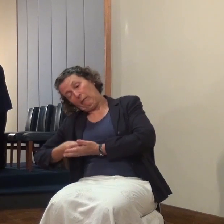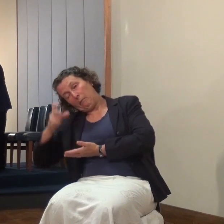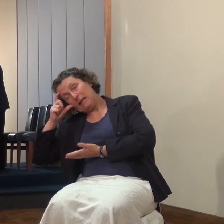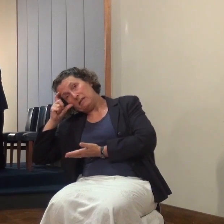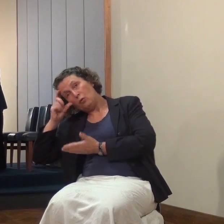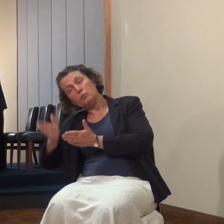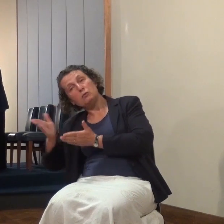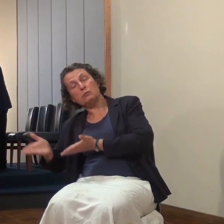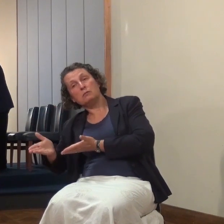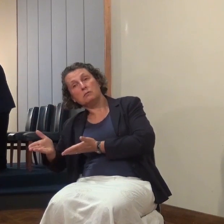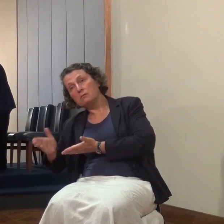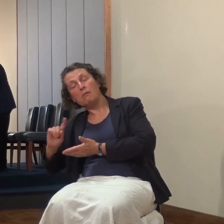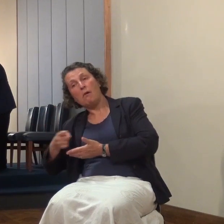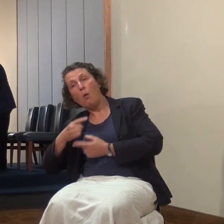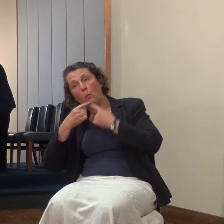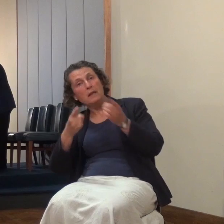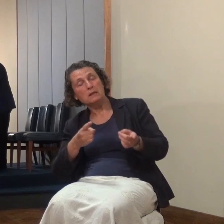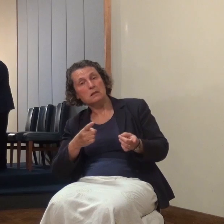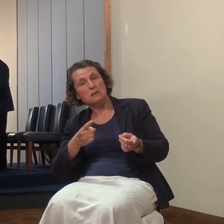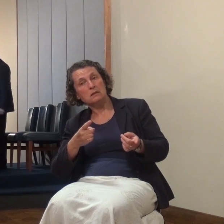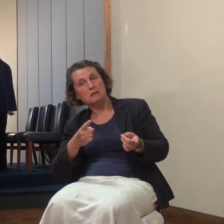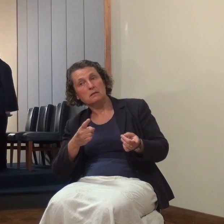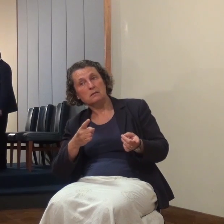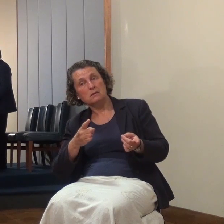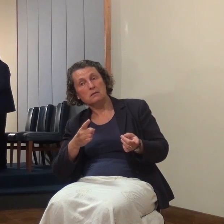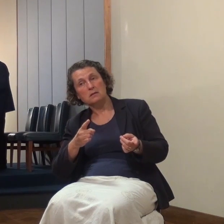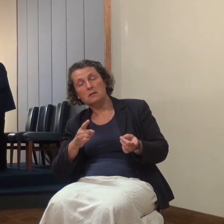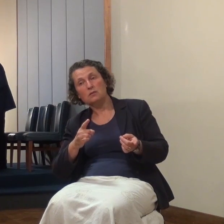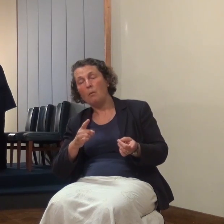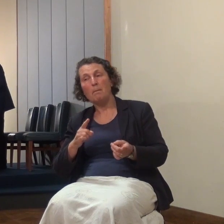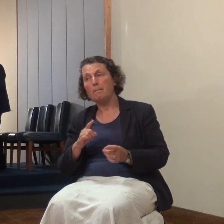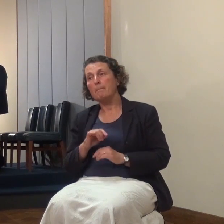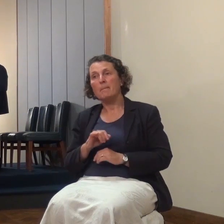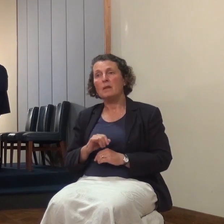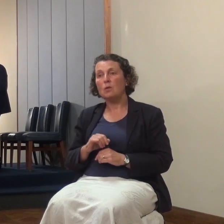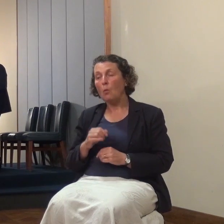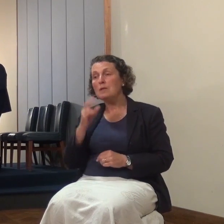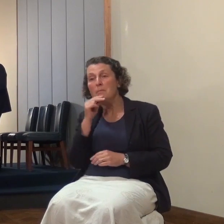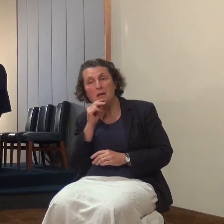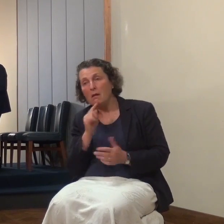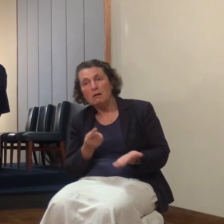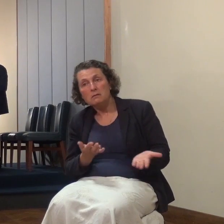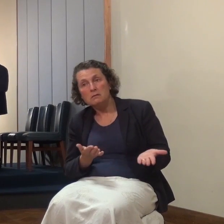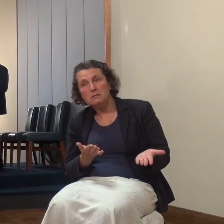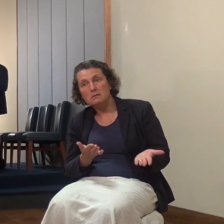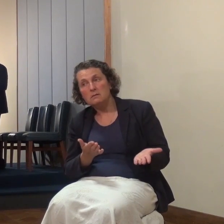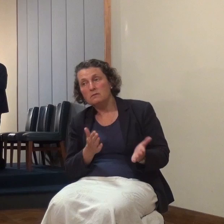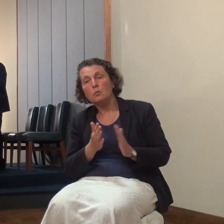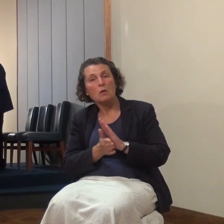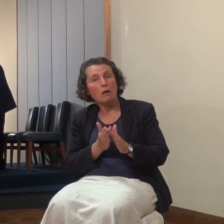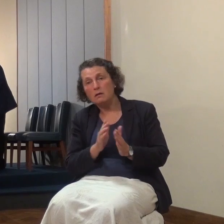embarrassingly non-compos mentis. So we may not always be capable of saying anything. There are times too when we